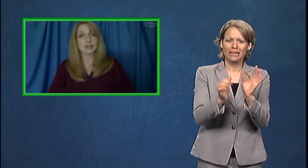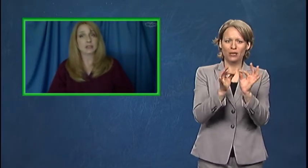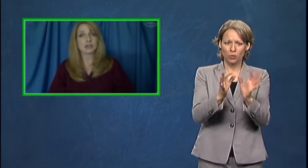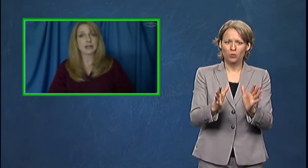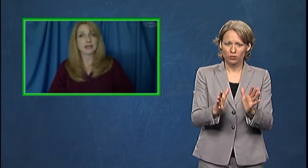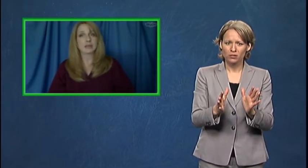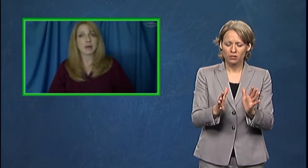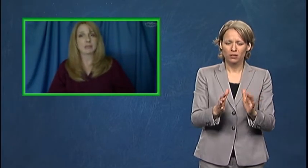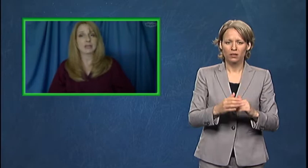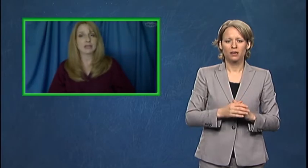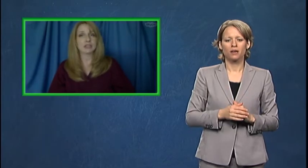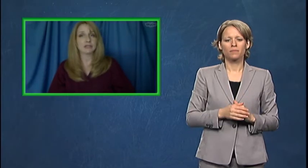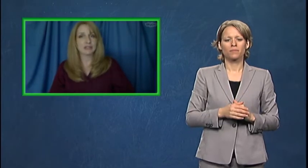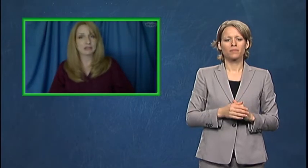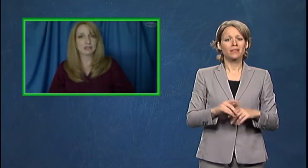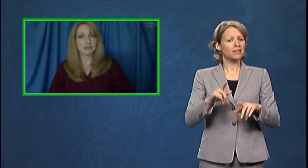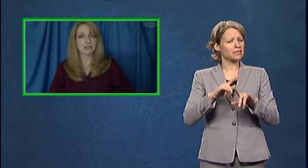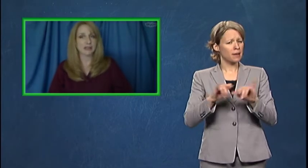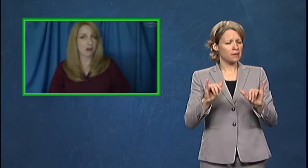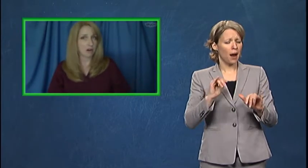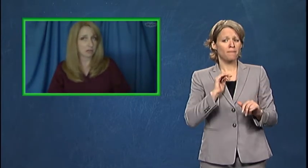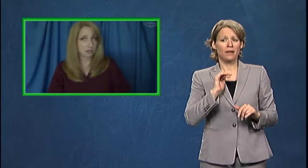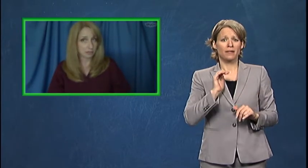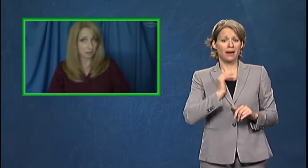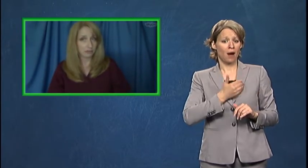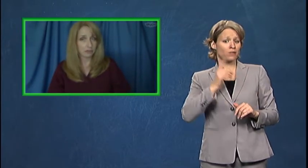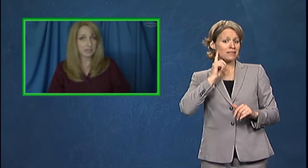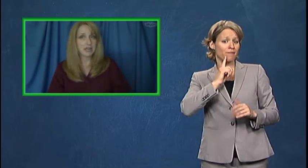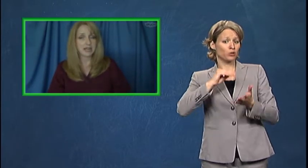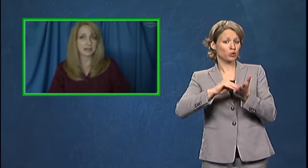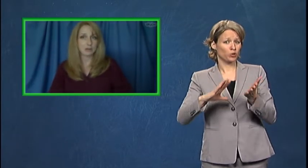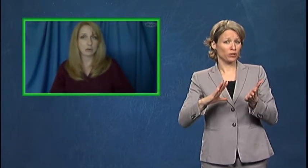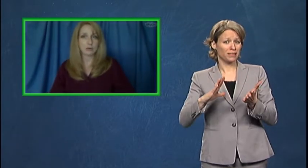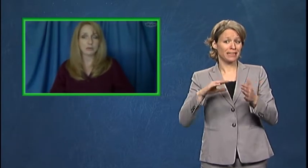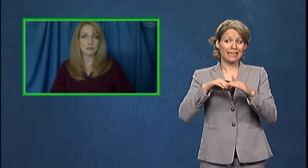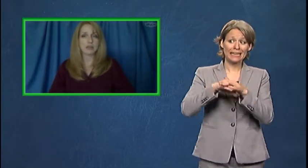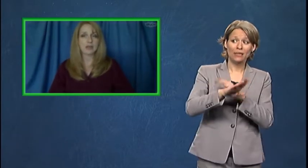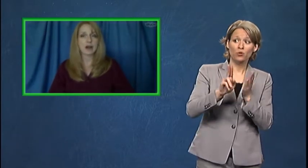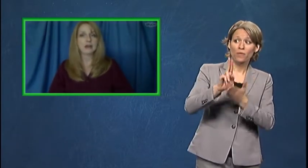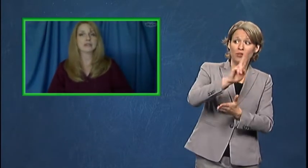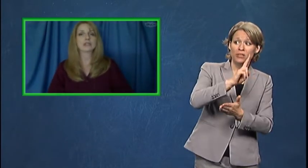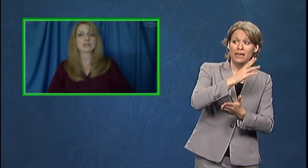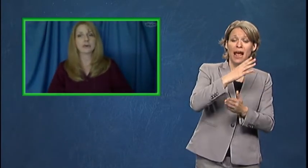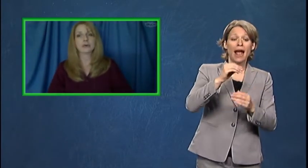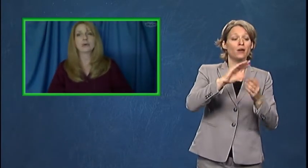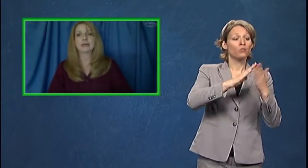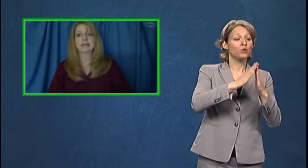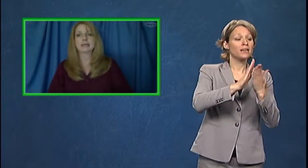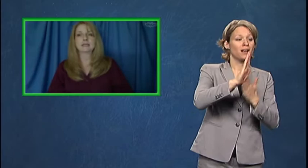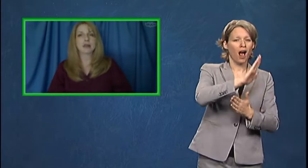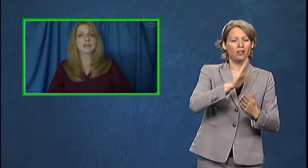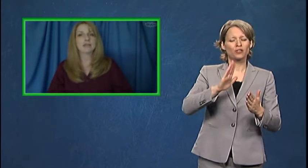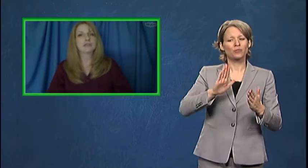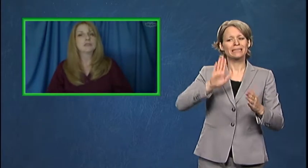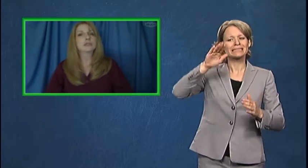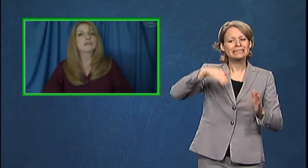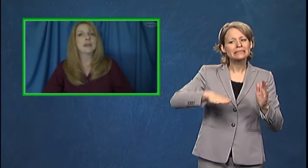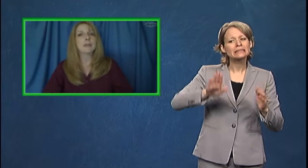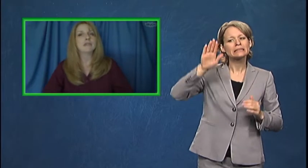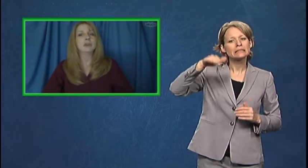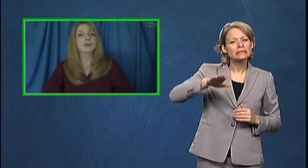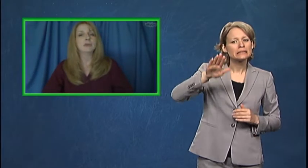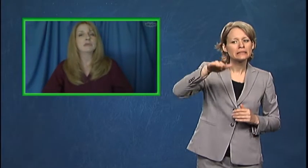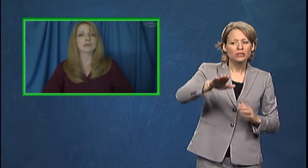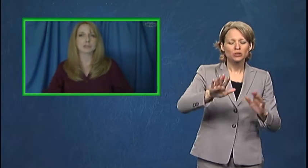and fluctuating population of deaf students at our university and at the local community college. So it's kind of a feast or